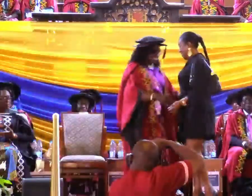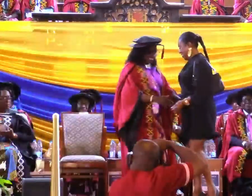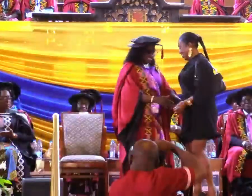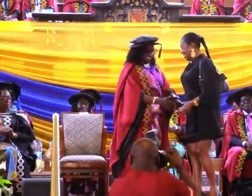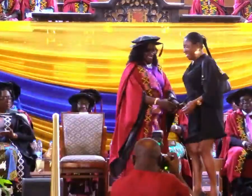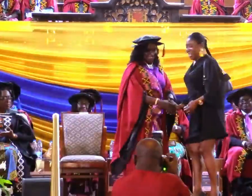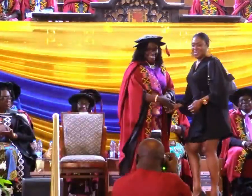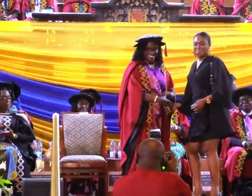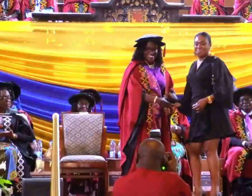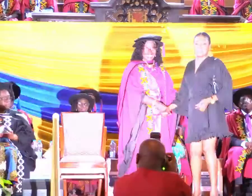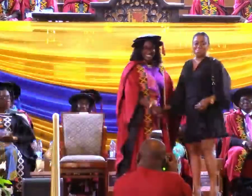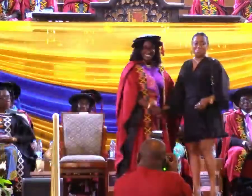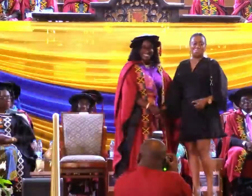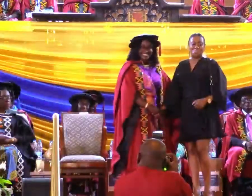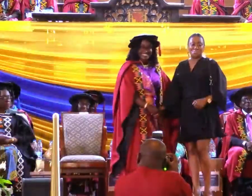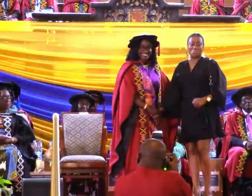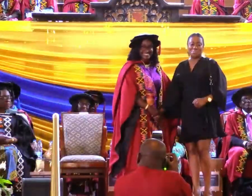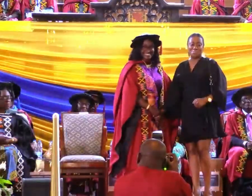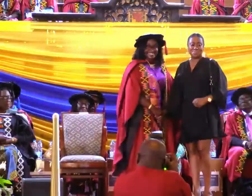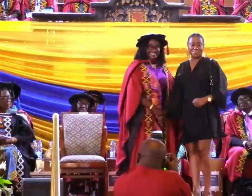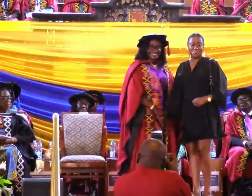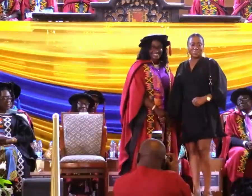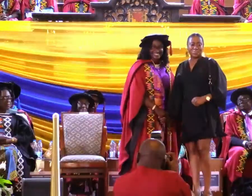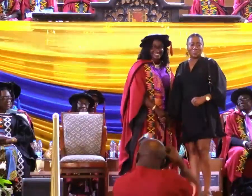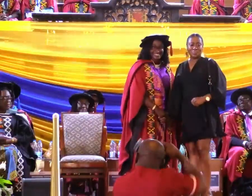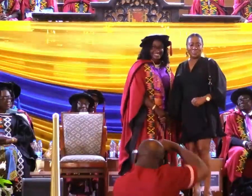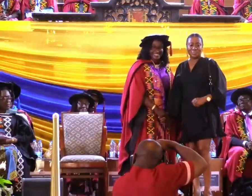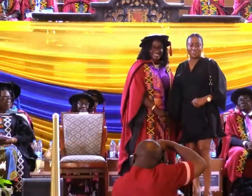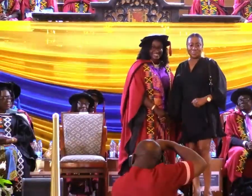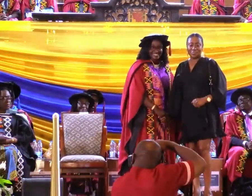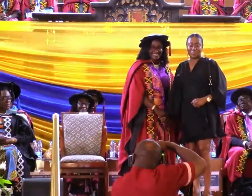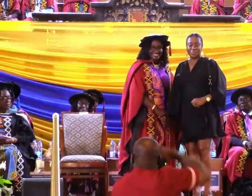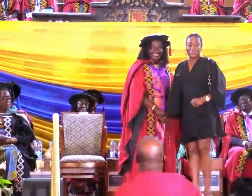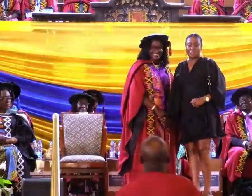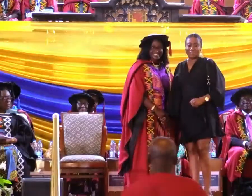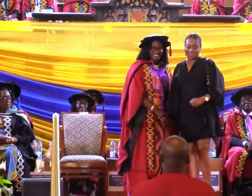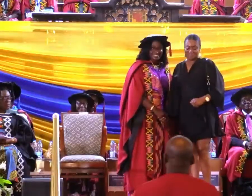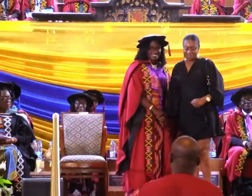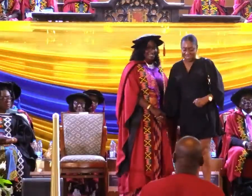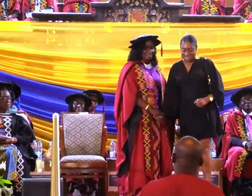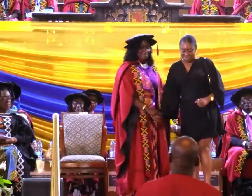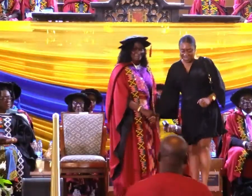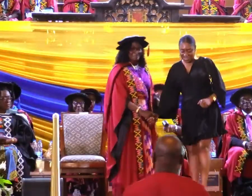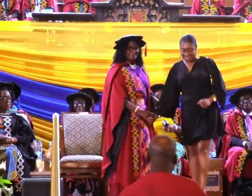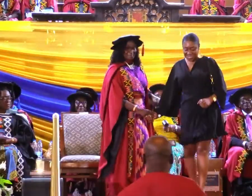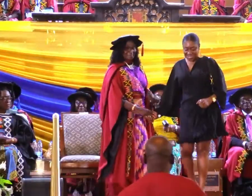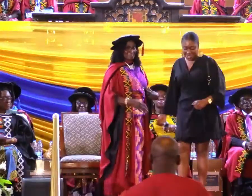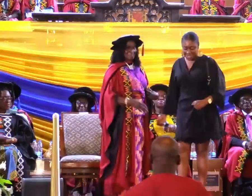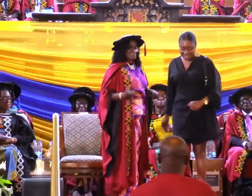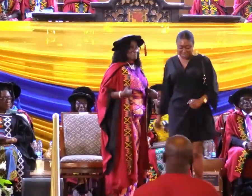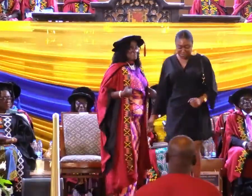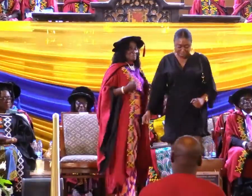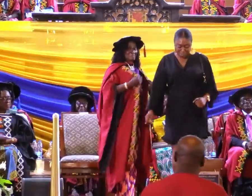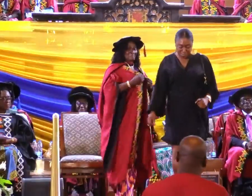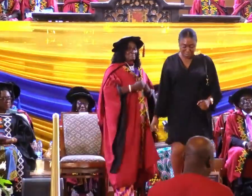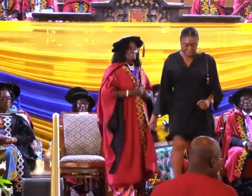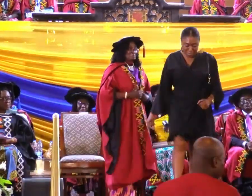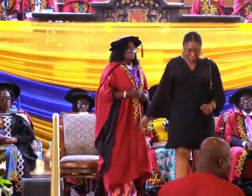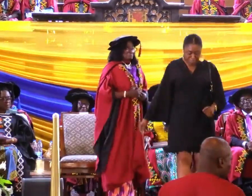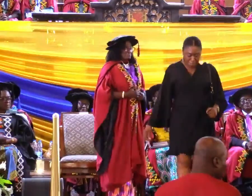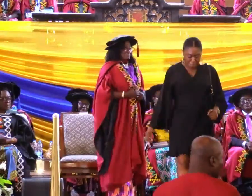LIC Council of Elders, kindly make your presentation. LIC Council of